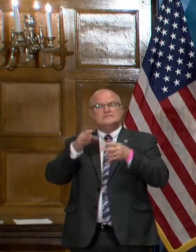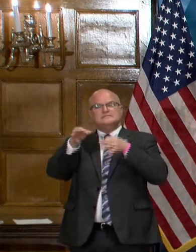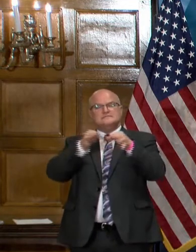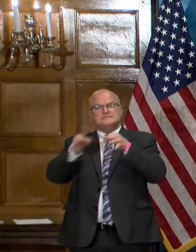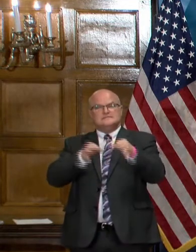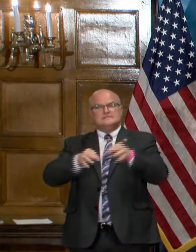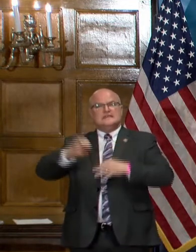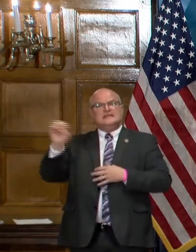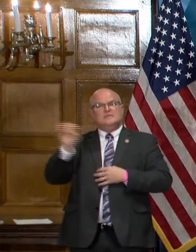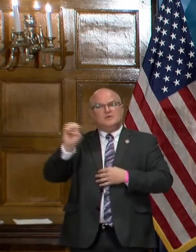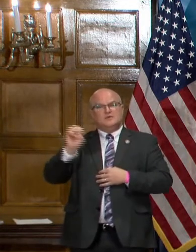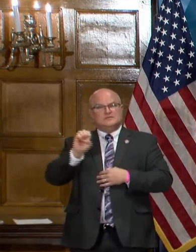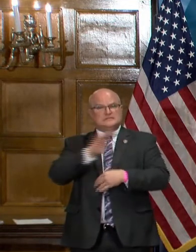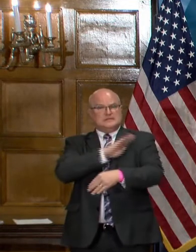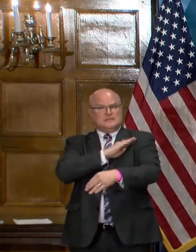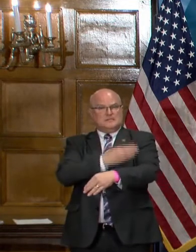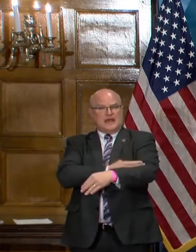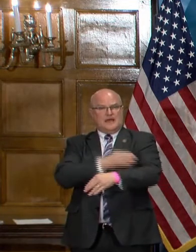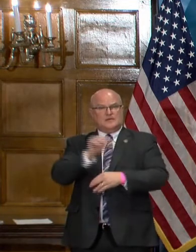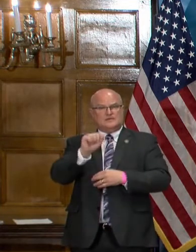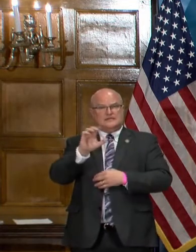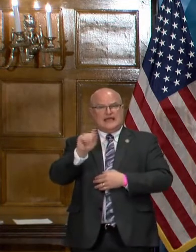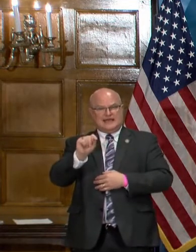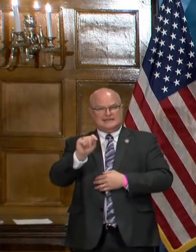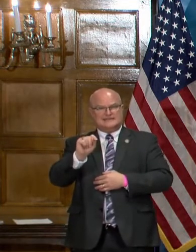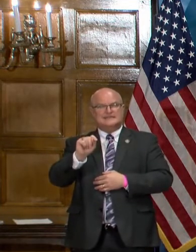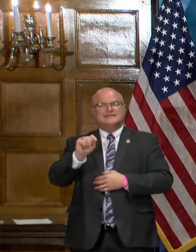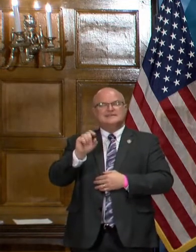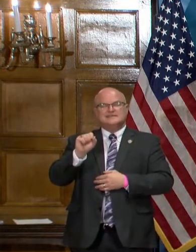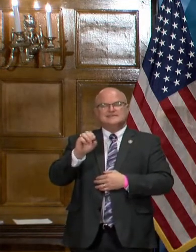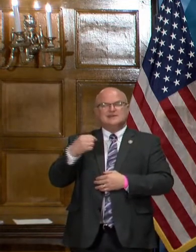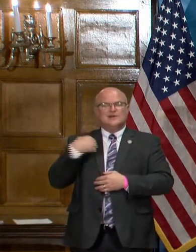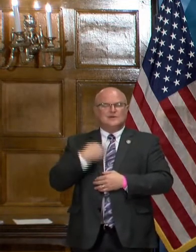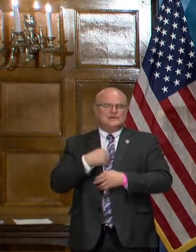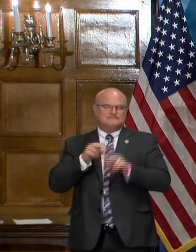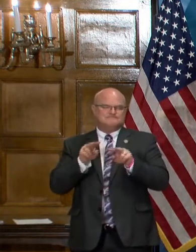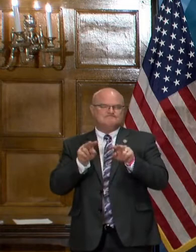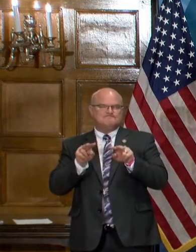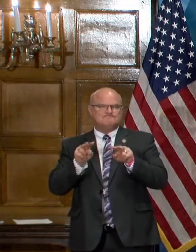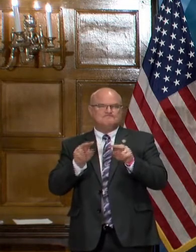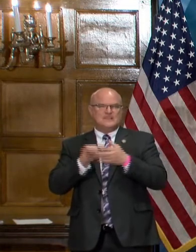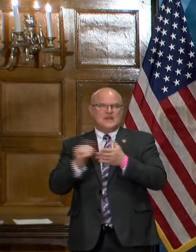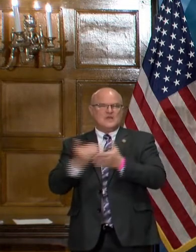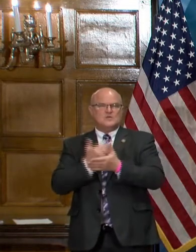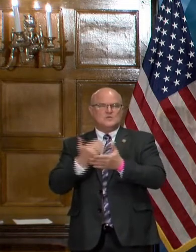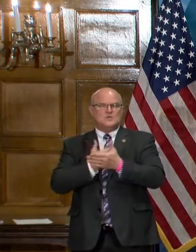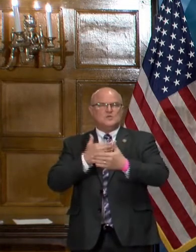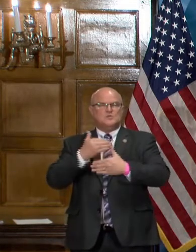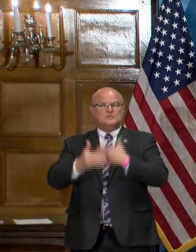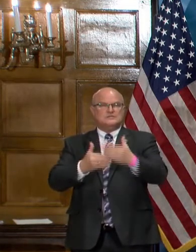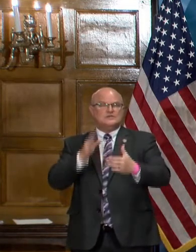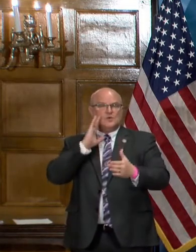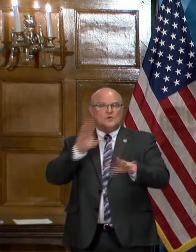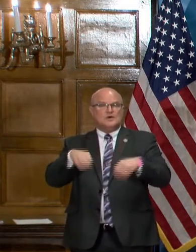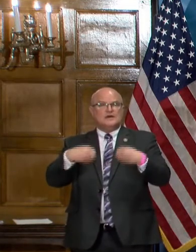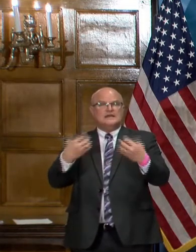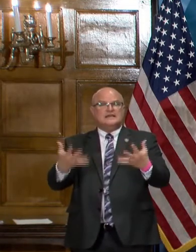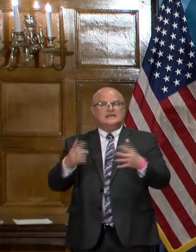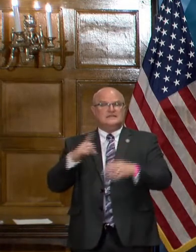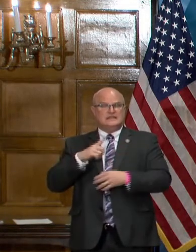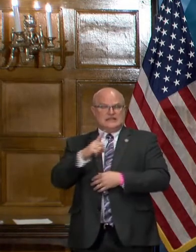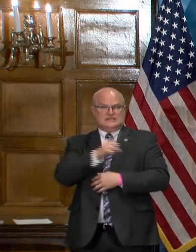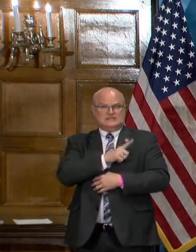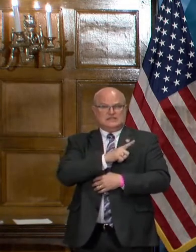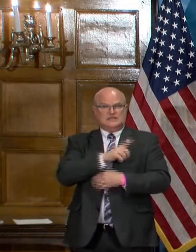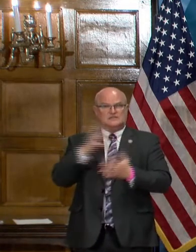redefine the Emergency Powers Act, and so we're looking forward to that new procedure that will give the